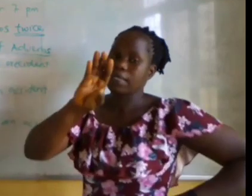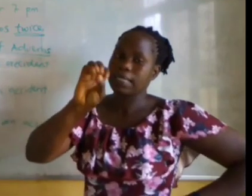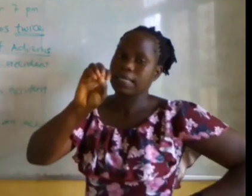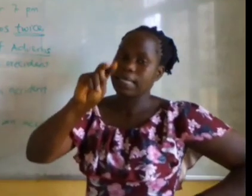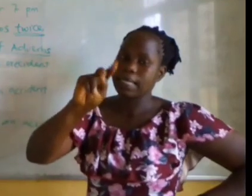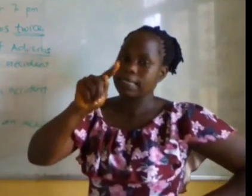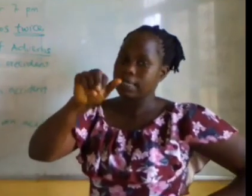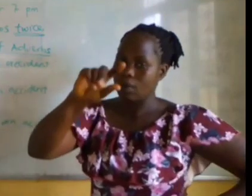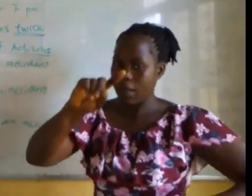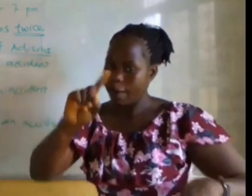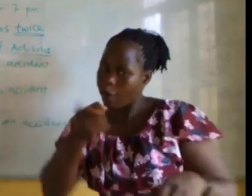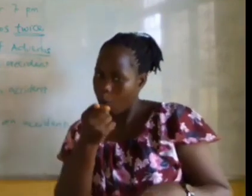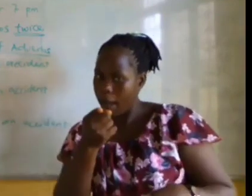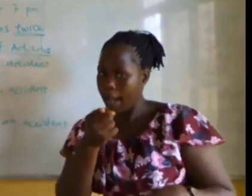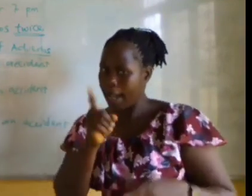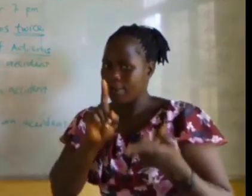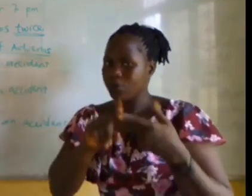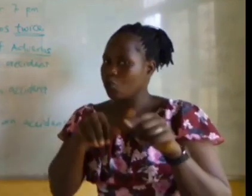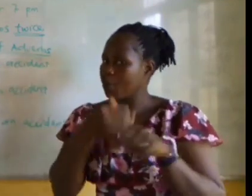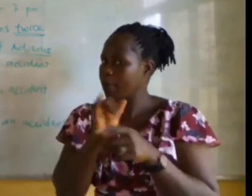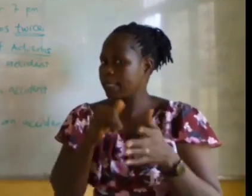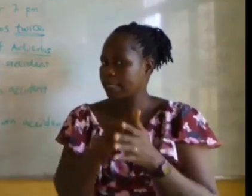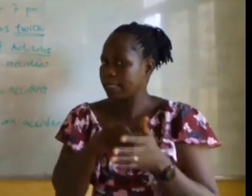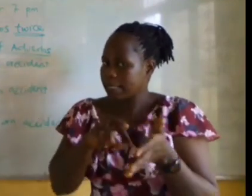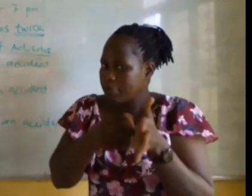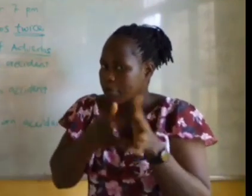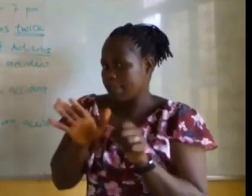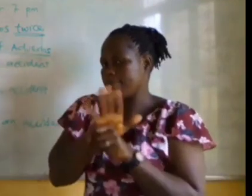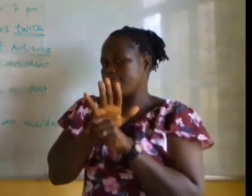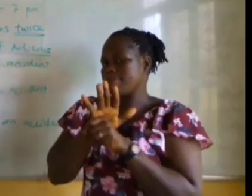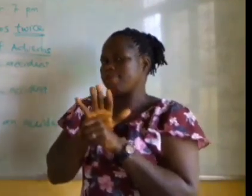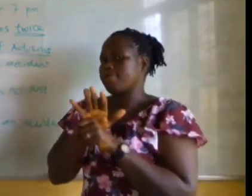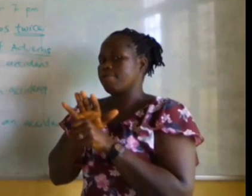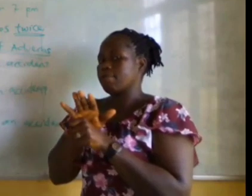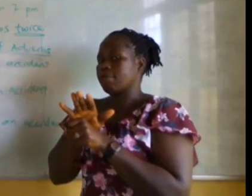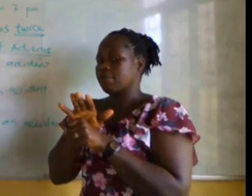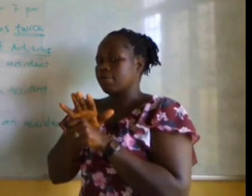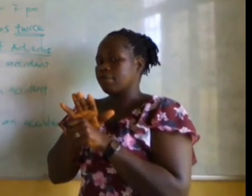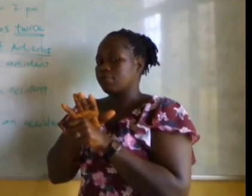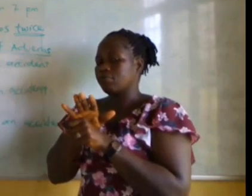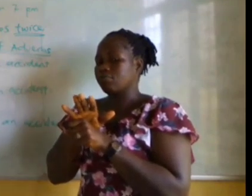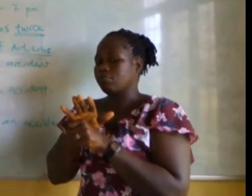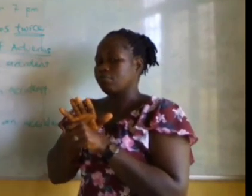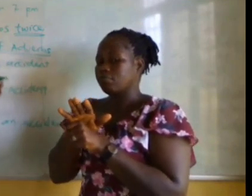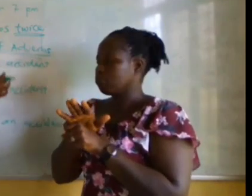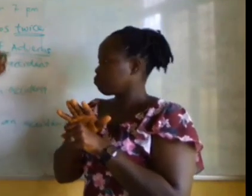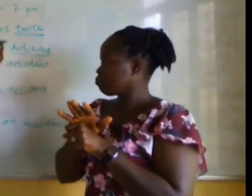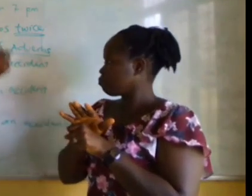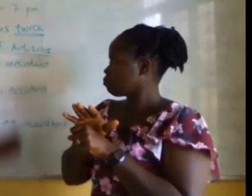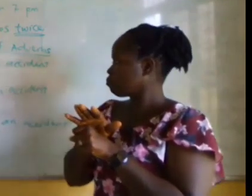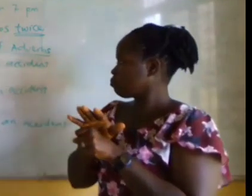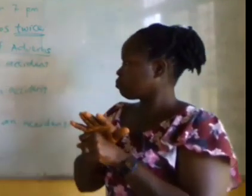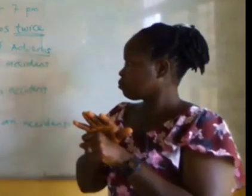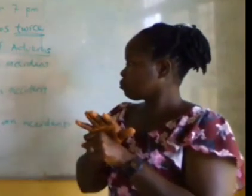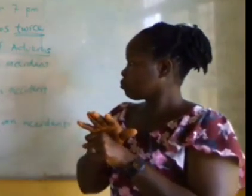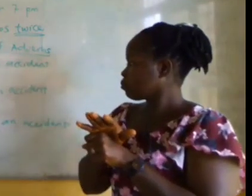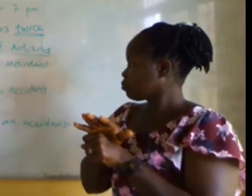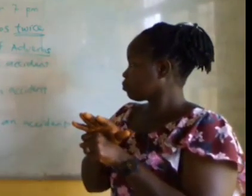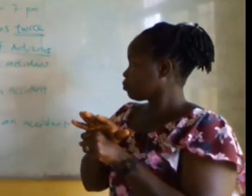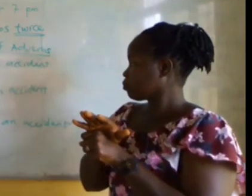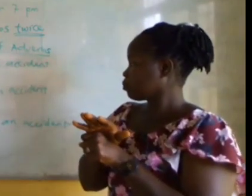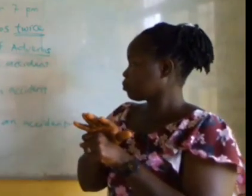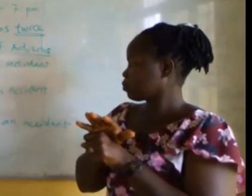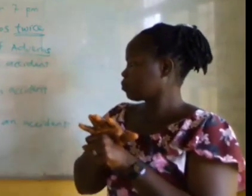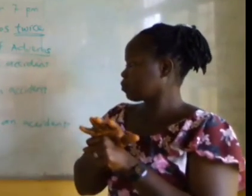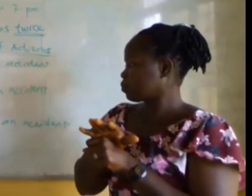comes before E. And if you look at it very well, you will see a comma there. So, recently, he had an accident.